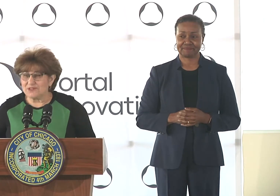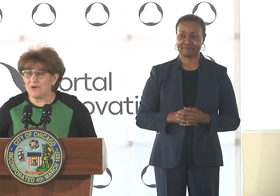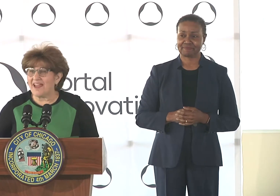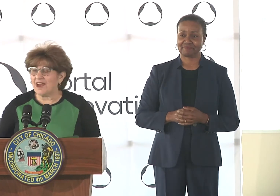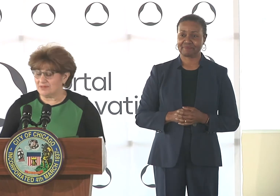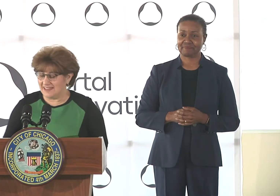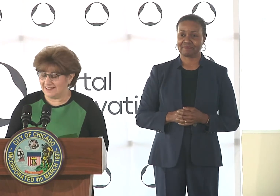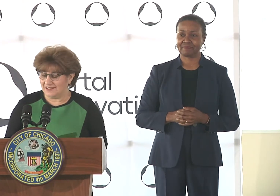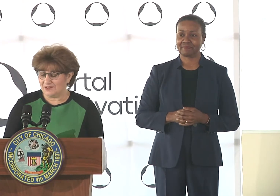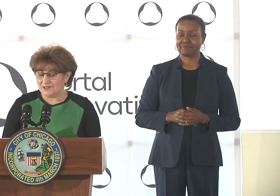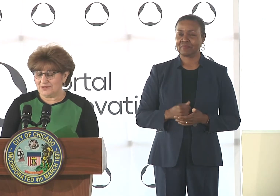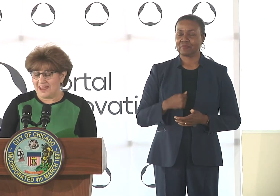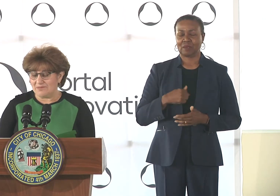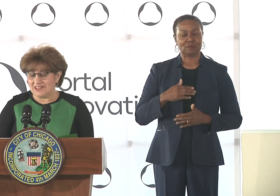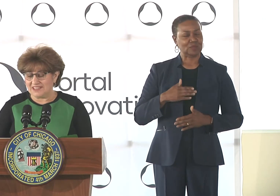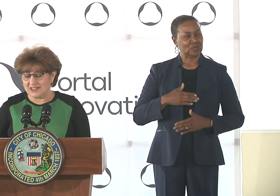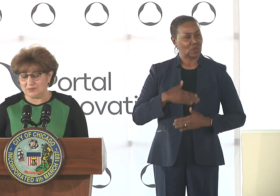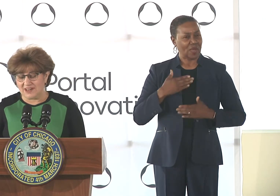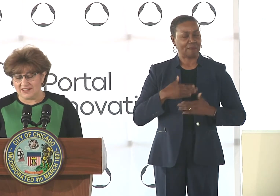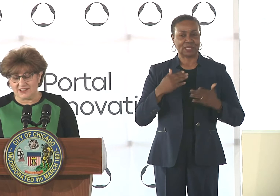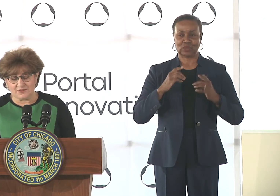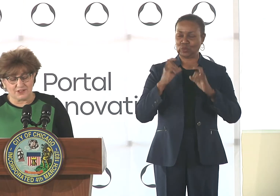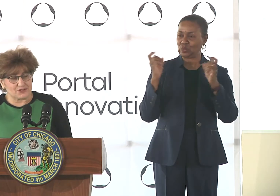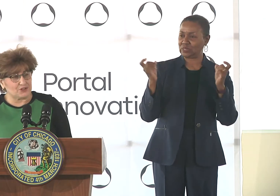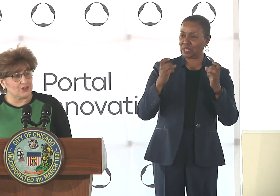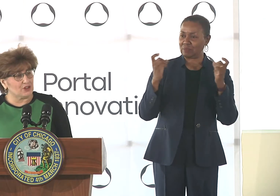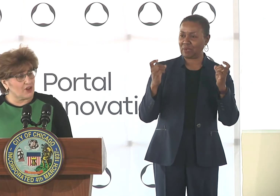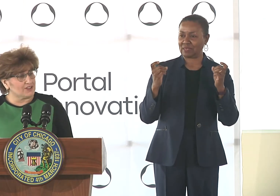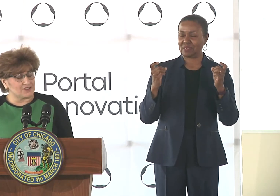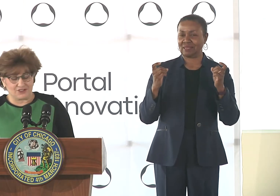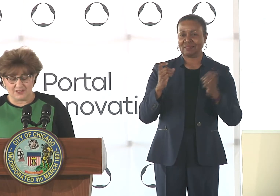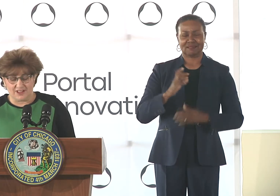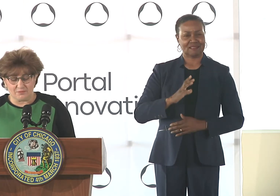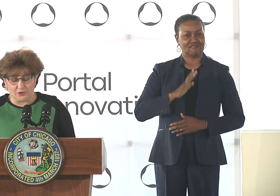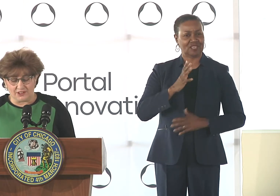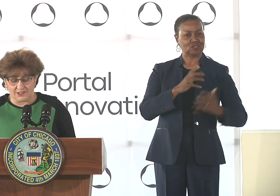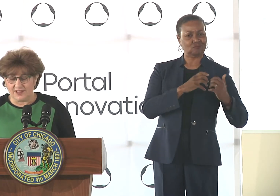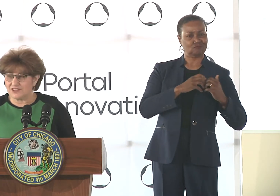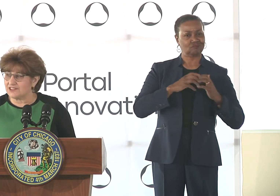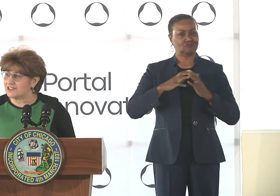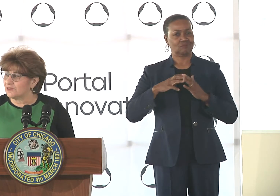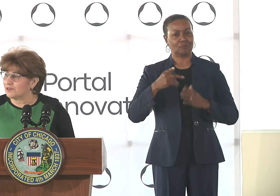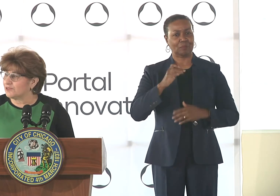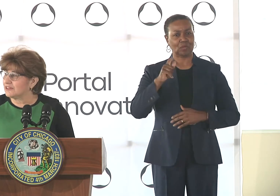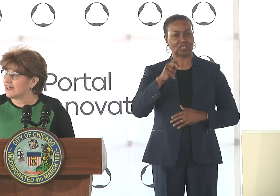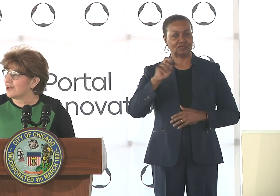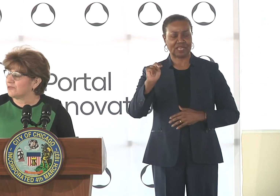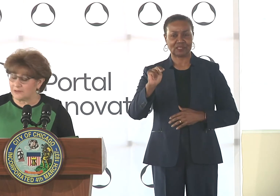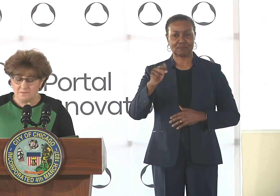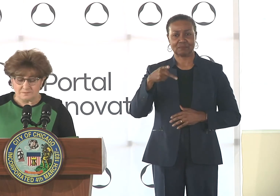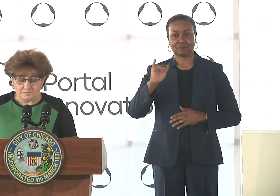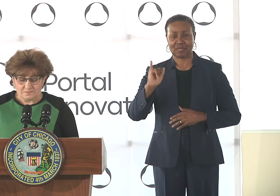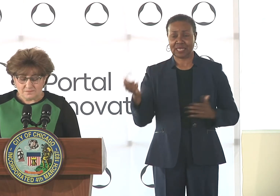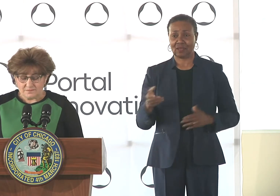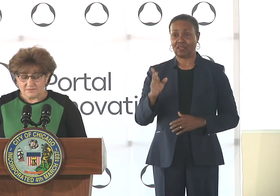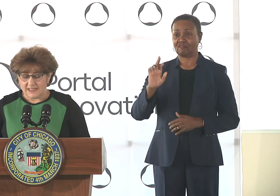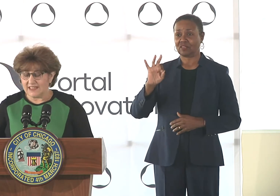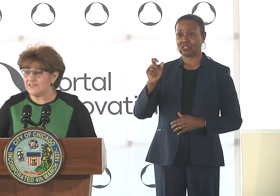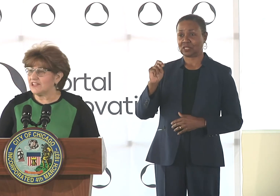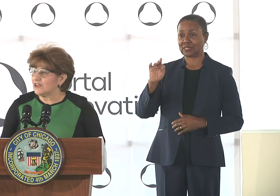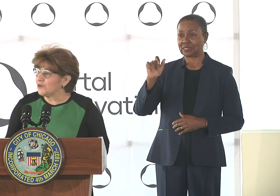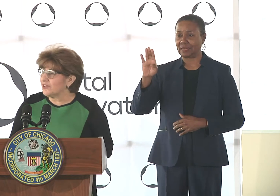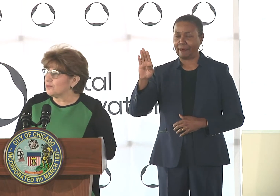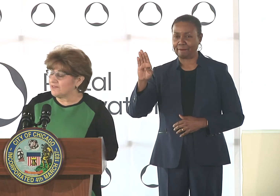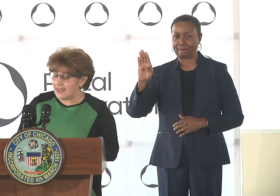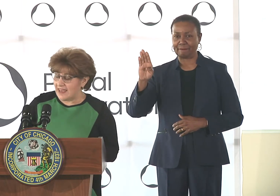We are so happy. We're so happy to celebrate the official launch of Portal Innovations here at Fulton Labs.